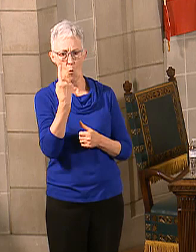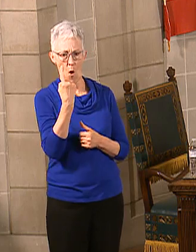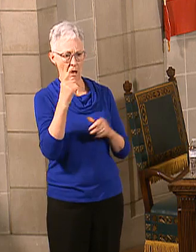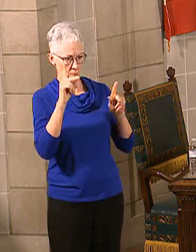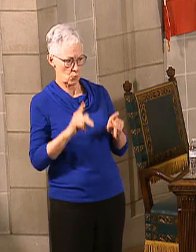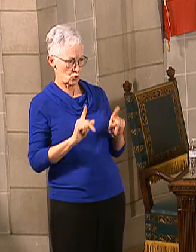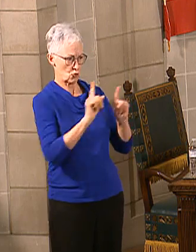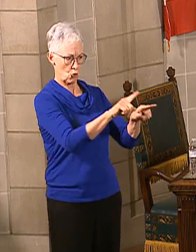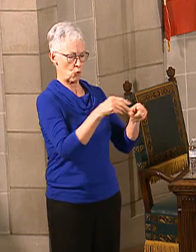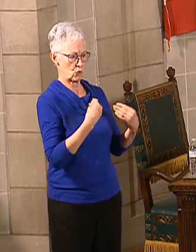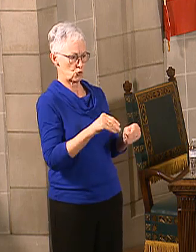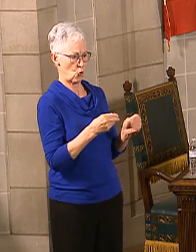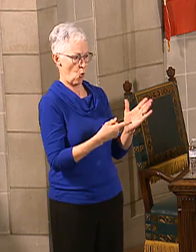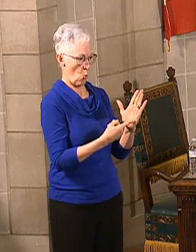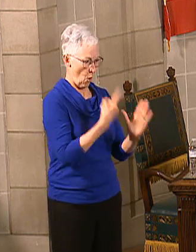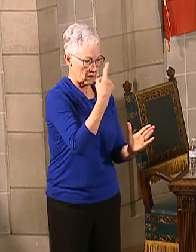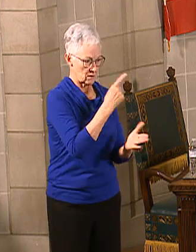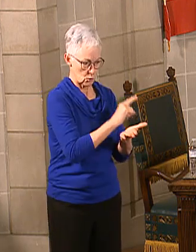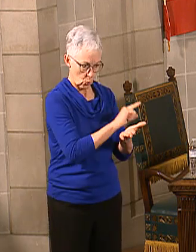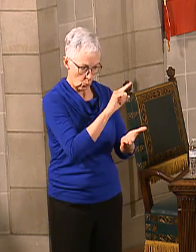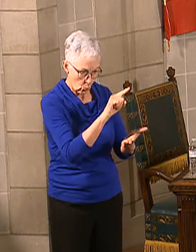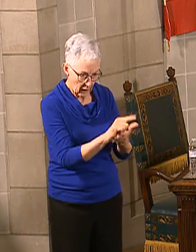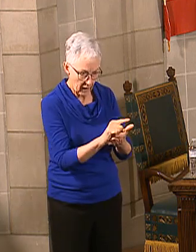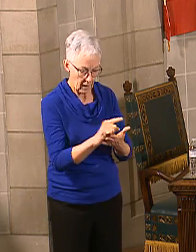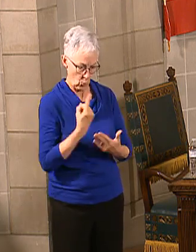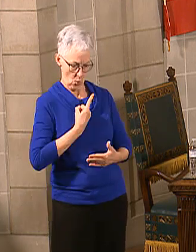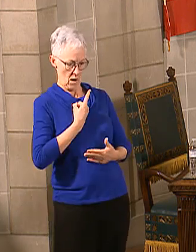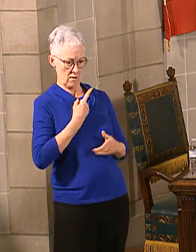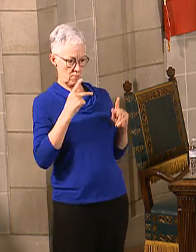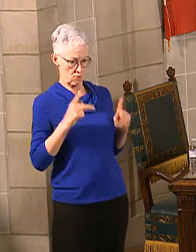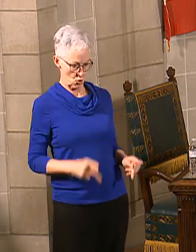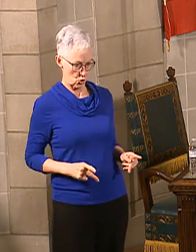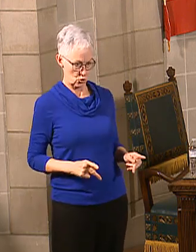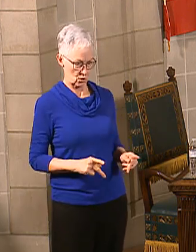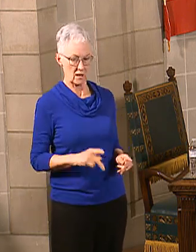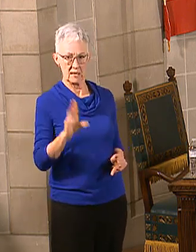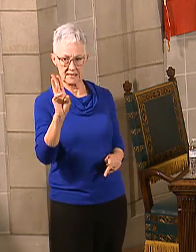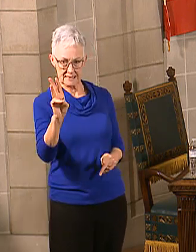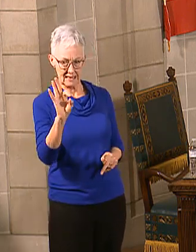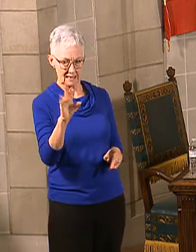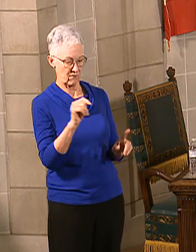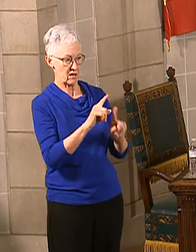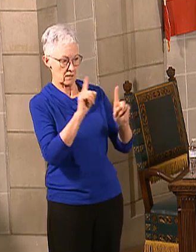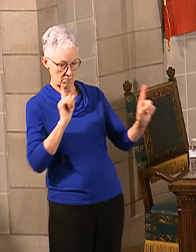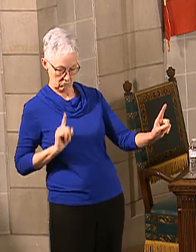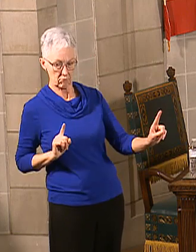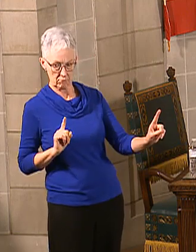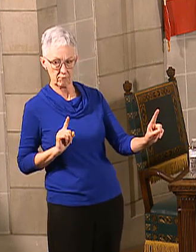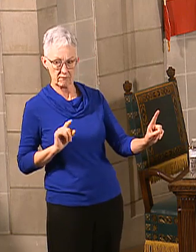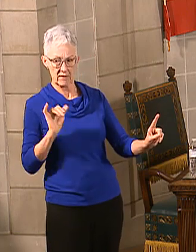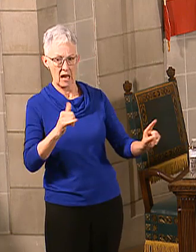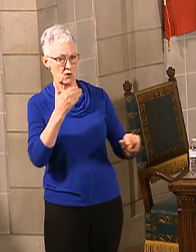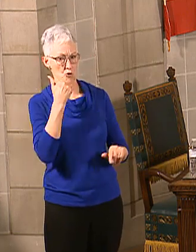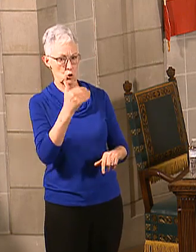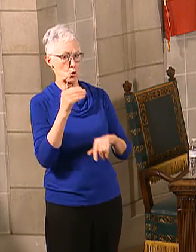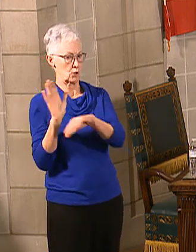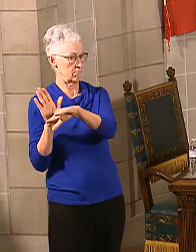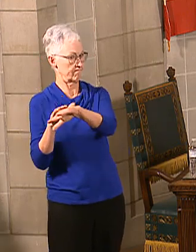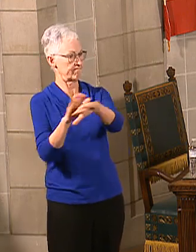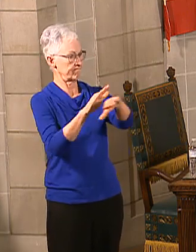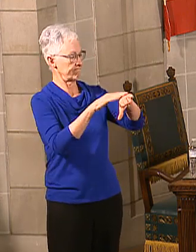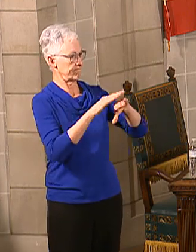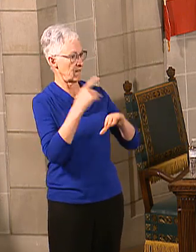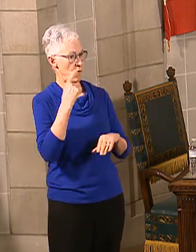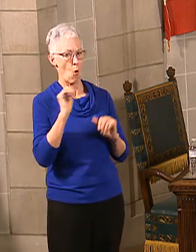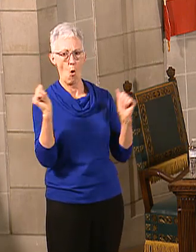make a list, be efficient, keep your physical distance 6 feet from other people, all that. That's great advice for everybody.